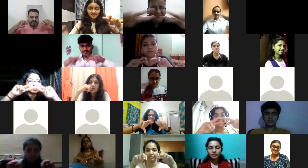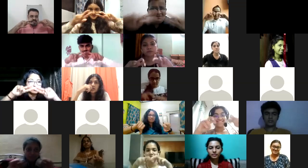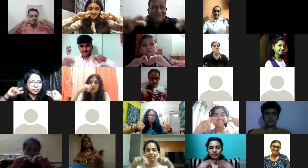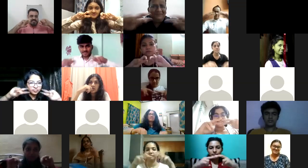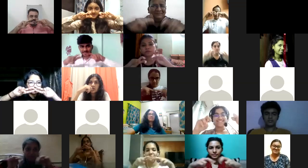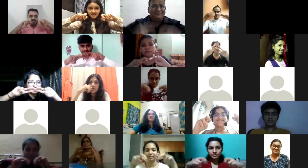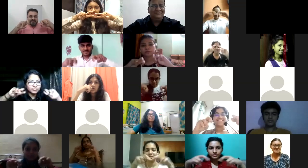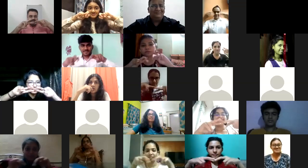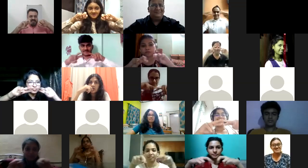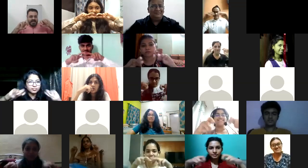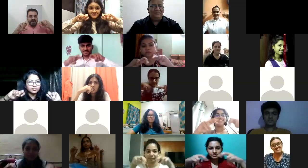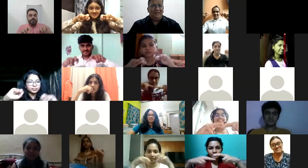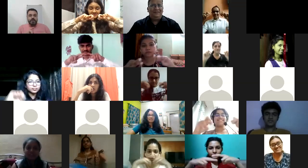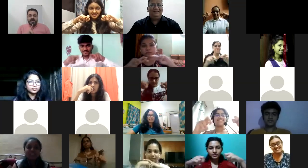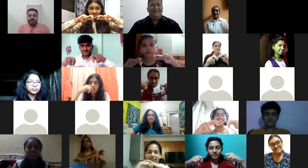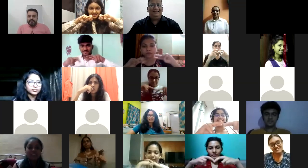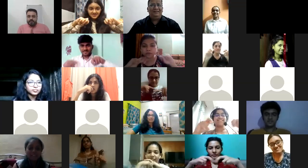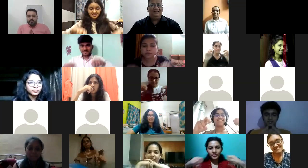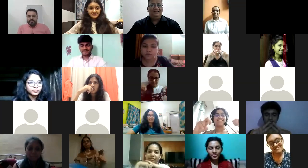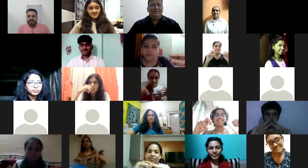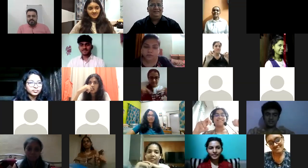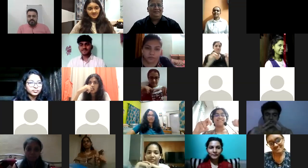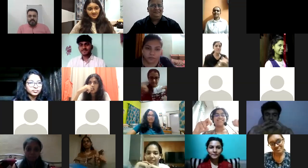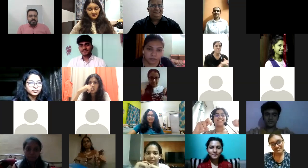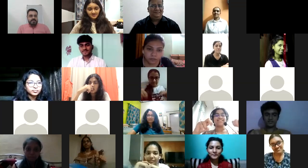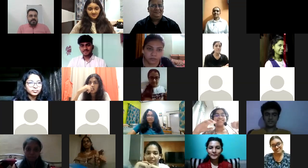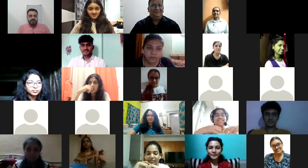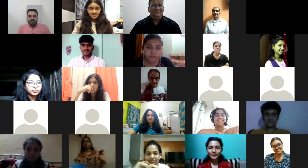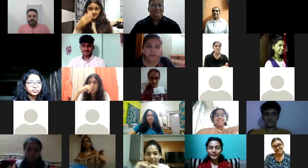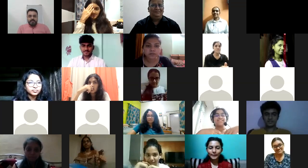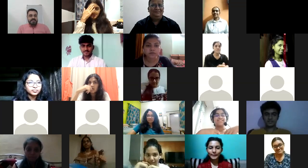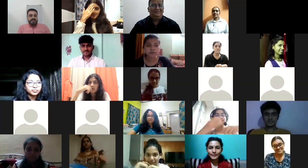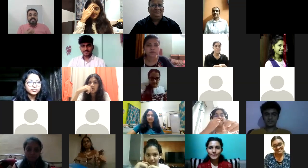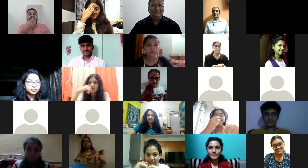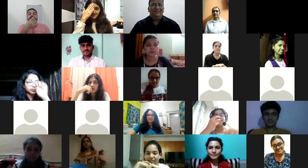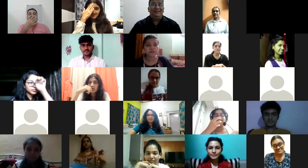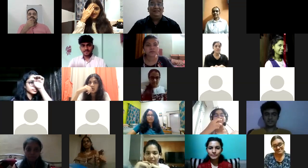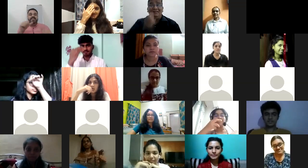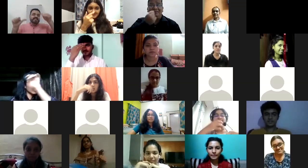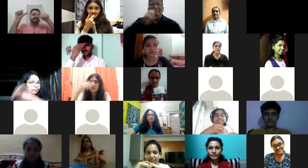research. And you got to, I think you got to answer for pharmacist.